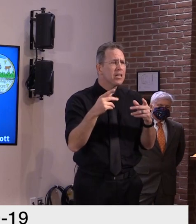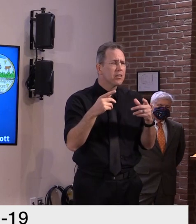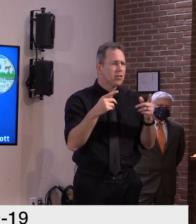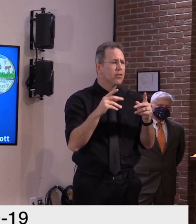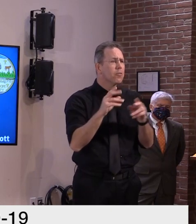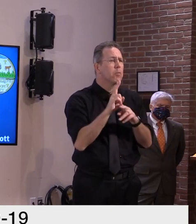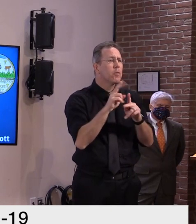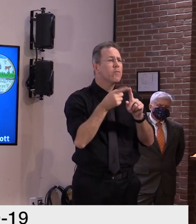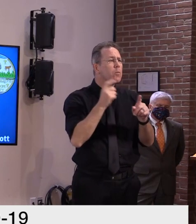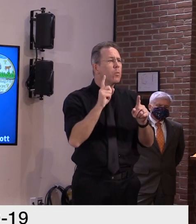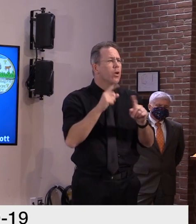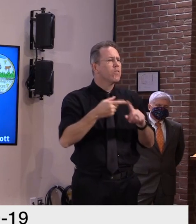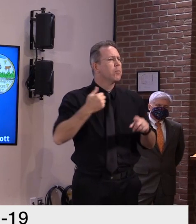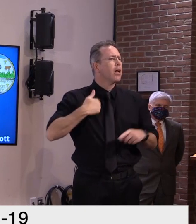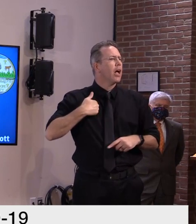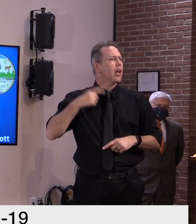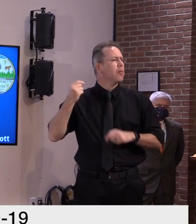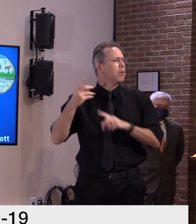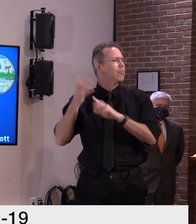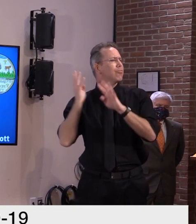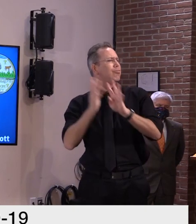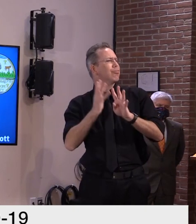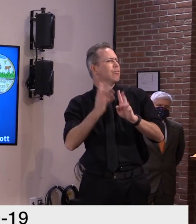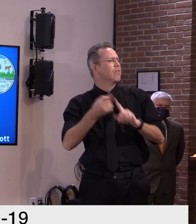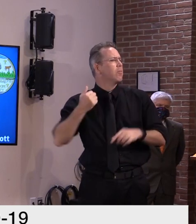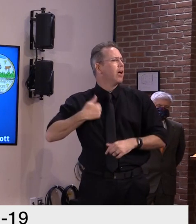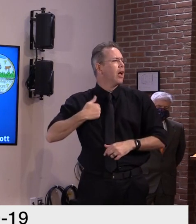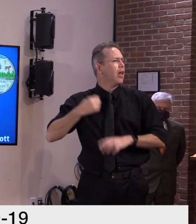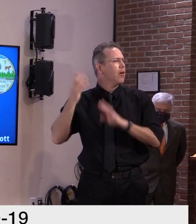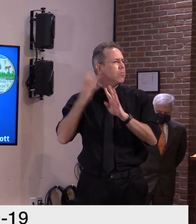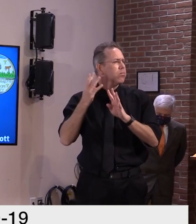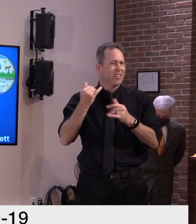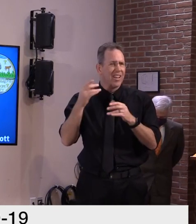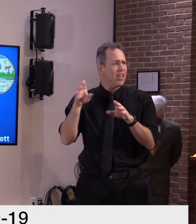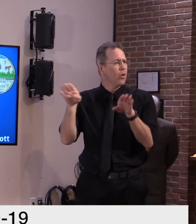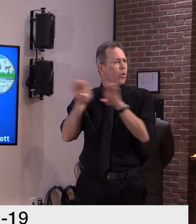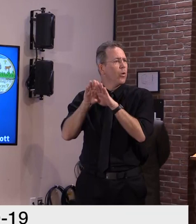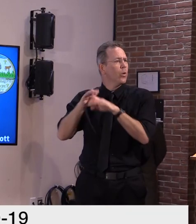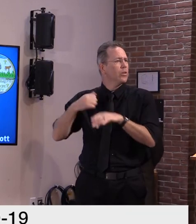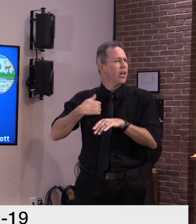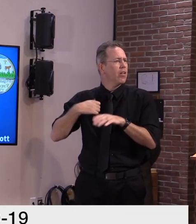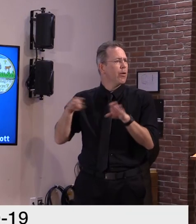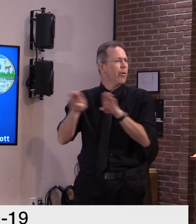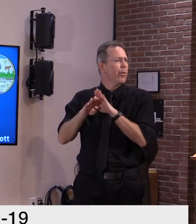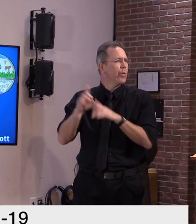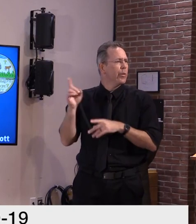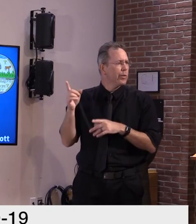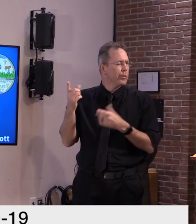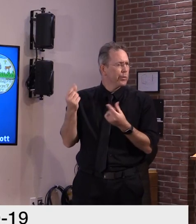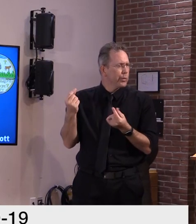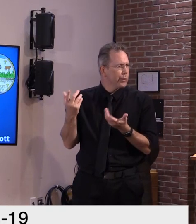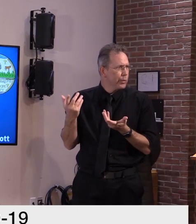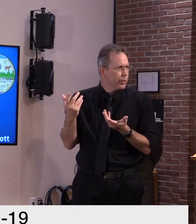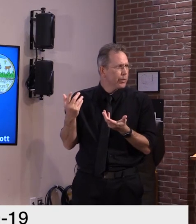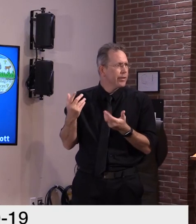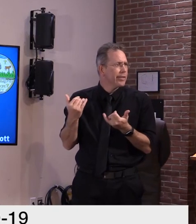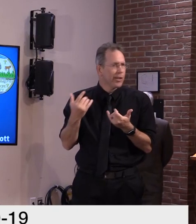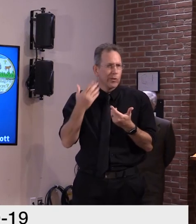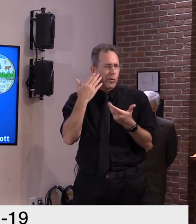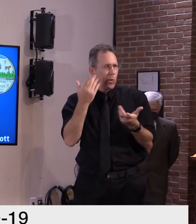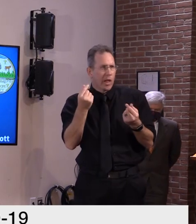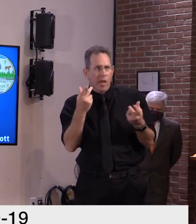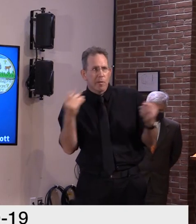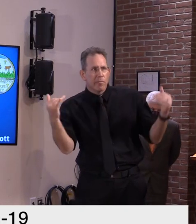come to their ski resort. That border is closed right now. Will it be closed in 2 months? I don't know for sure. When you look